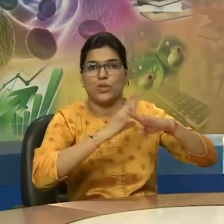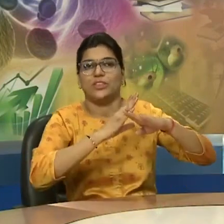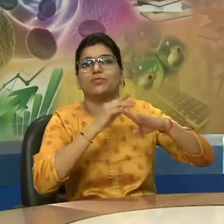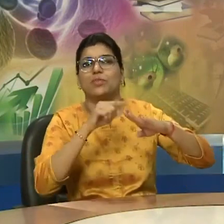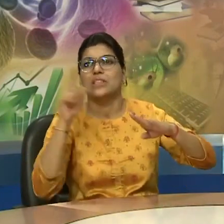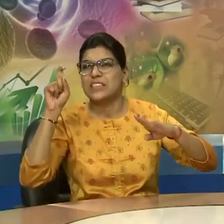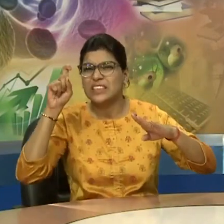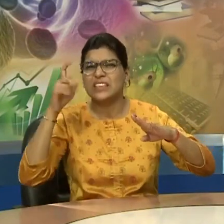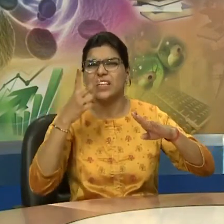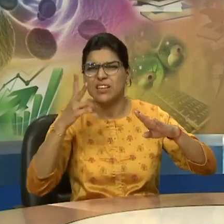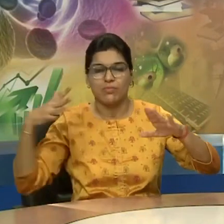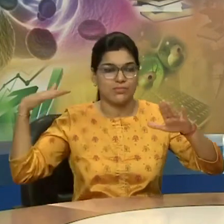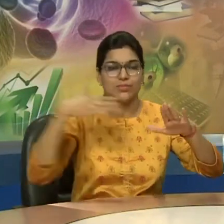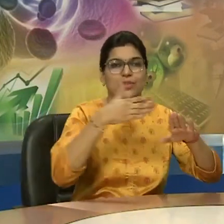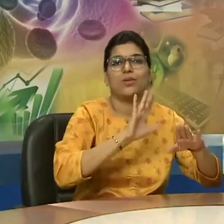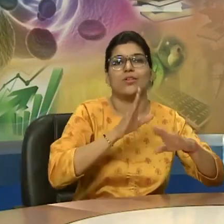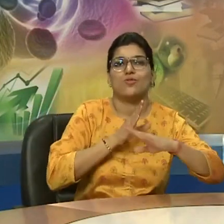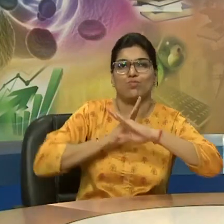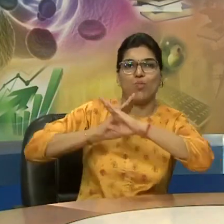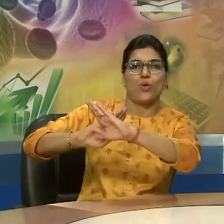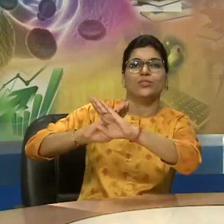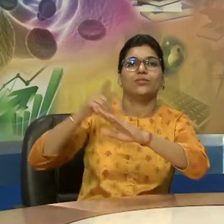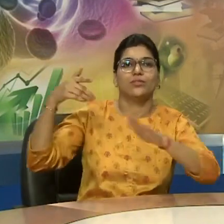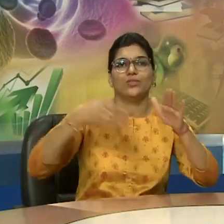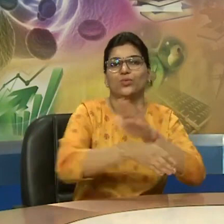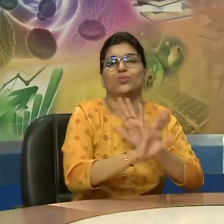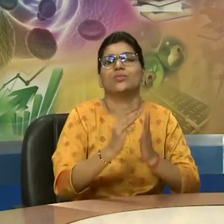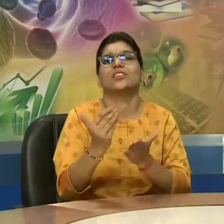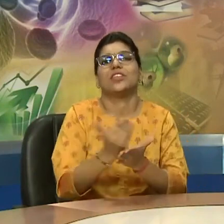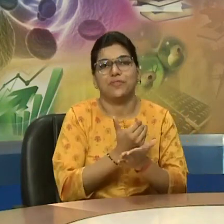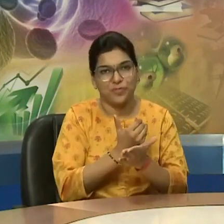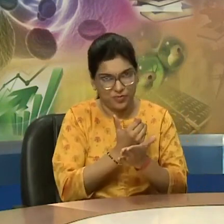Neema is thus agro-friendly too.